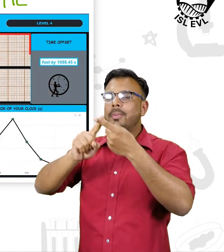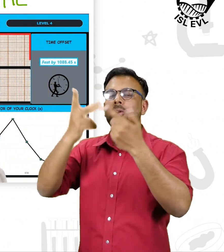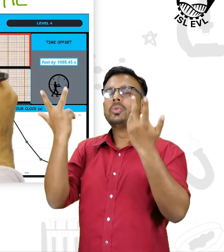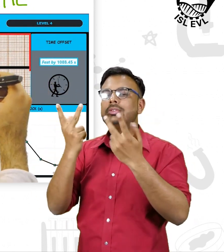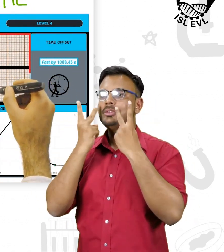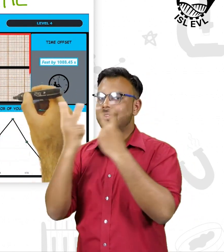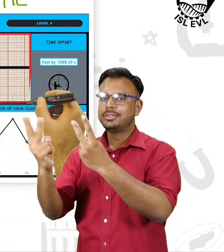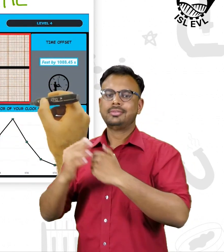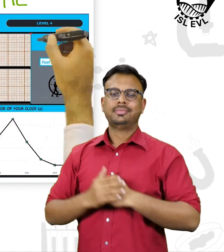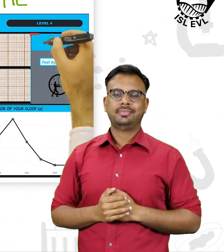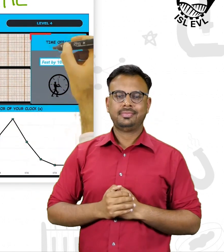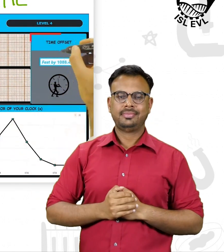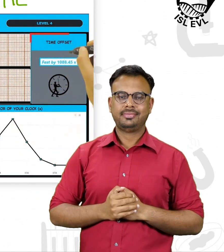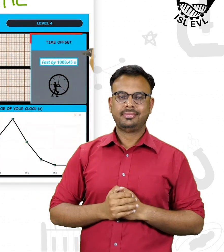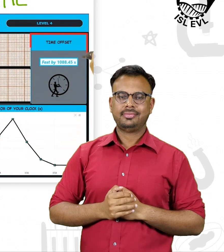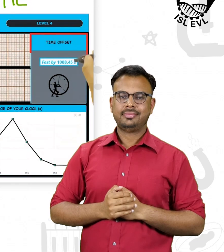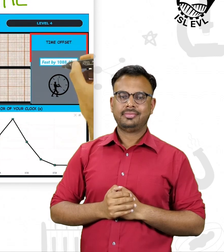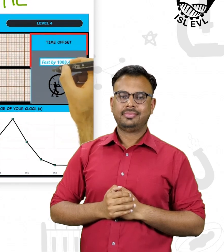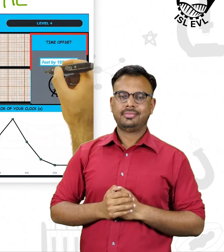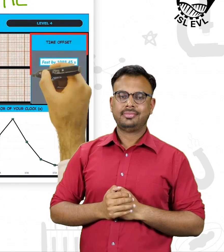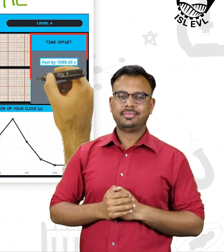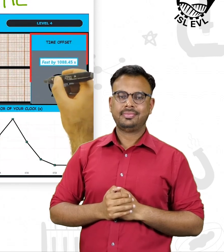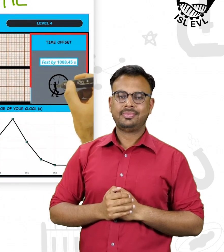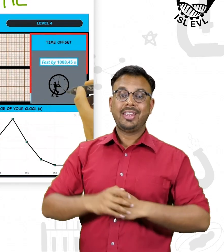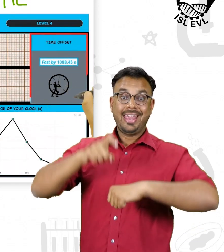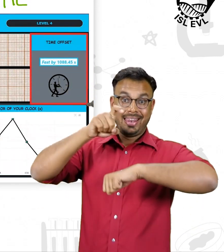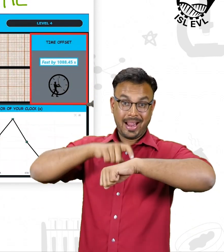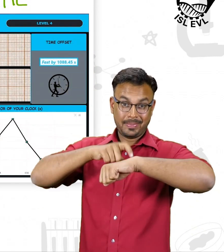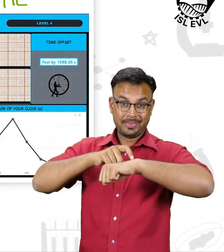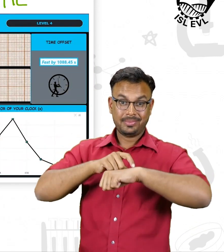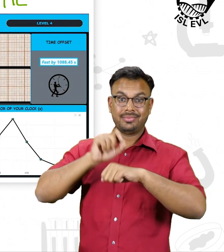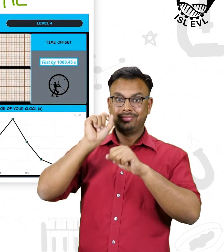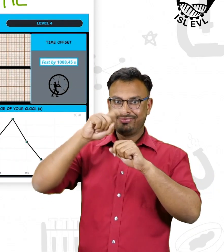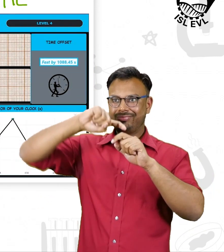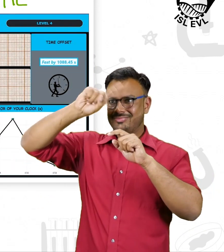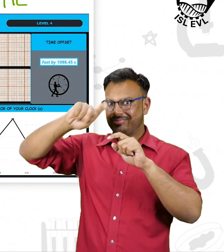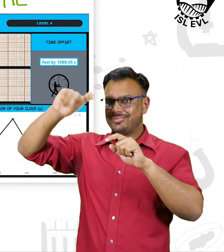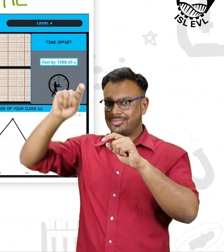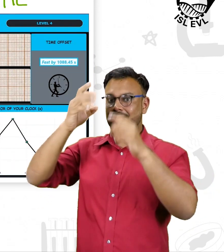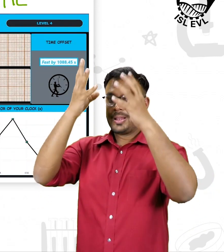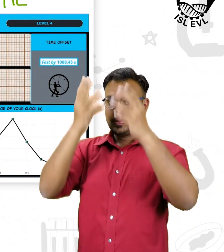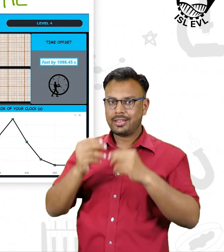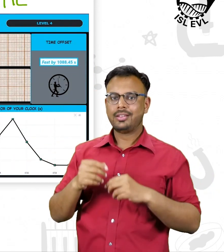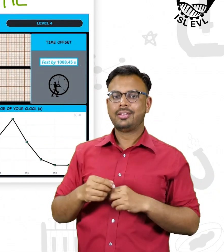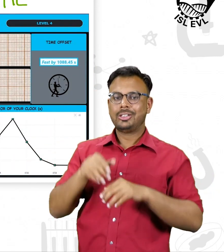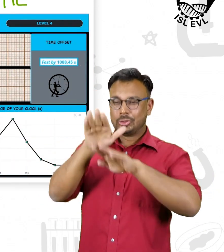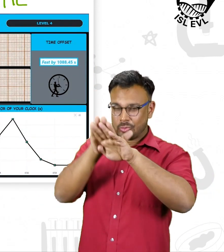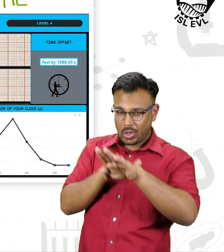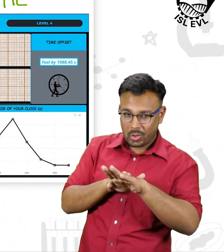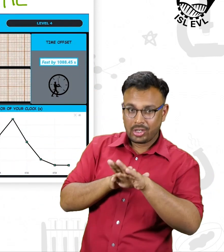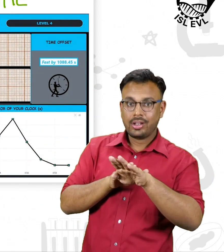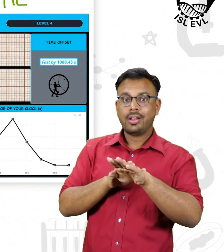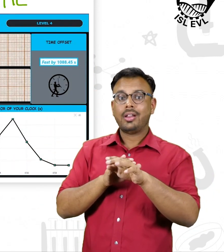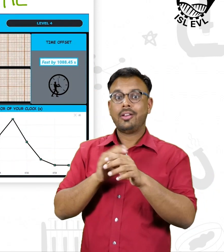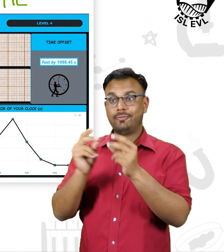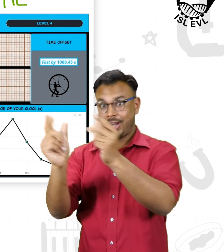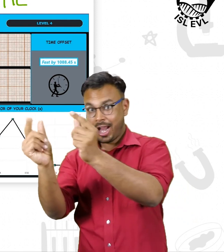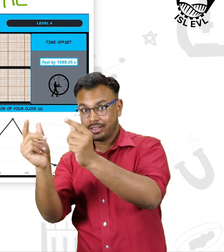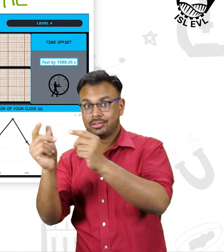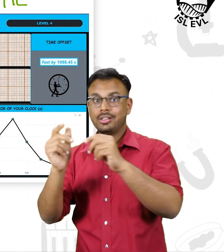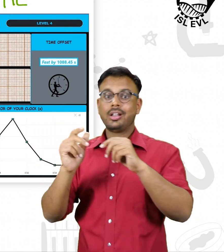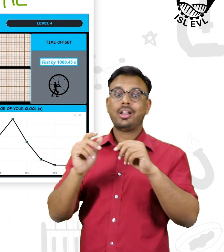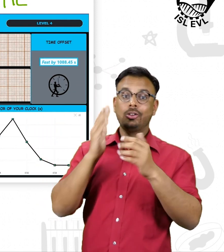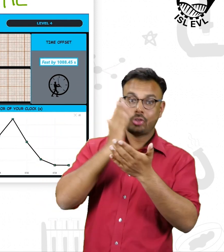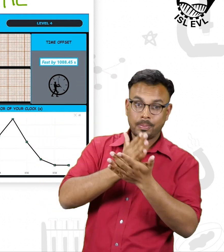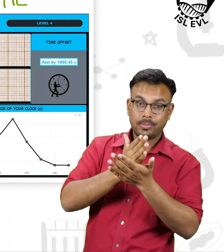This is The pulse PPS generated from The signal. How fast or slow is your clock? Dynamic parameters, to